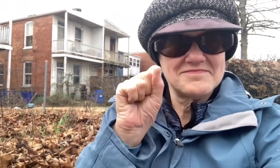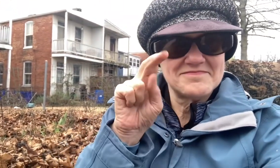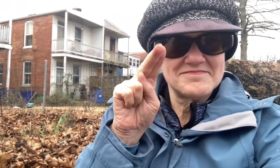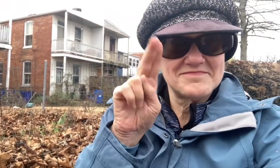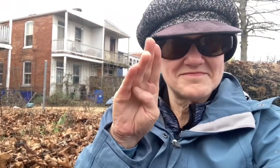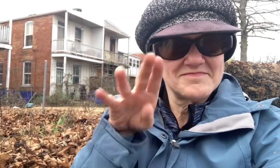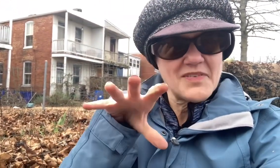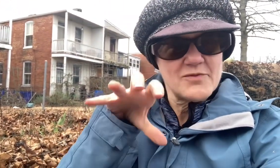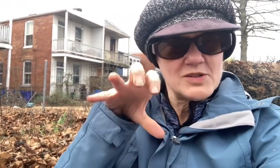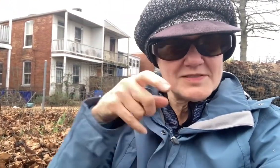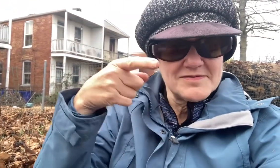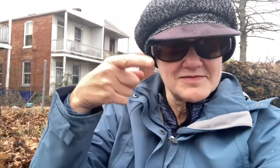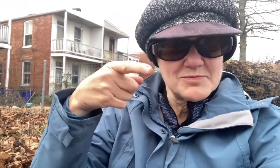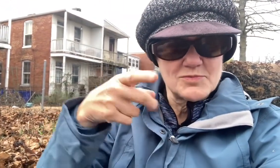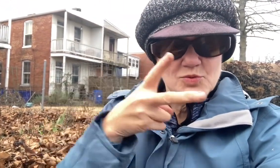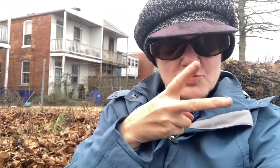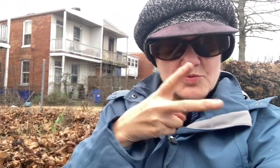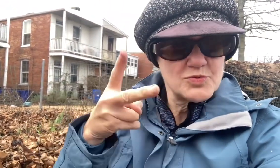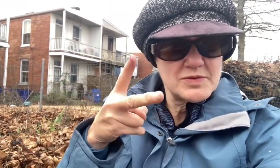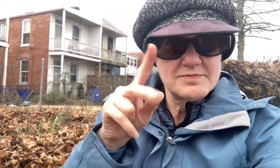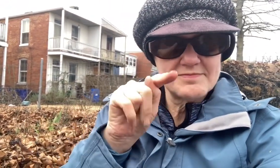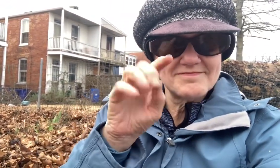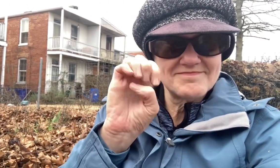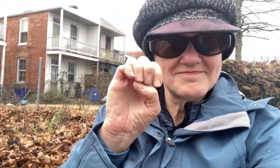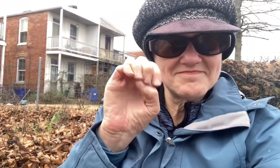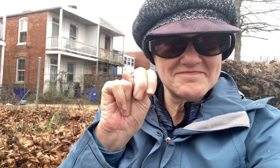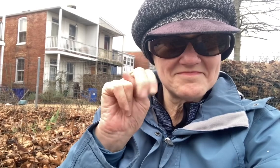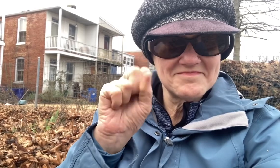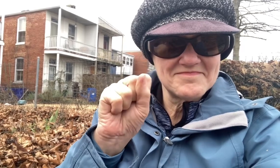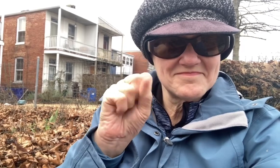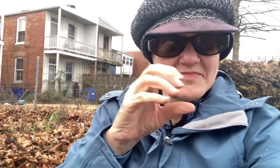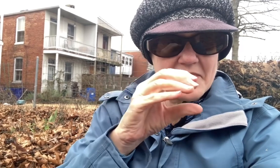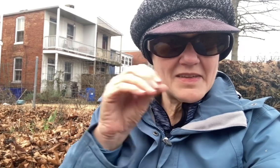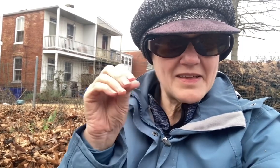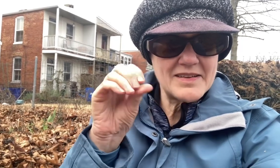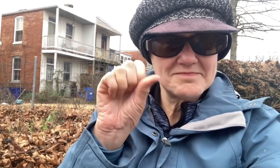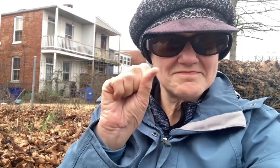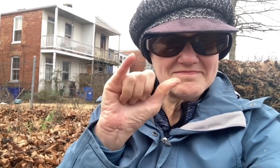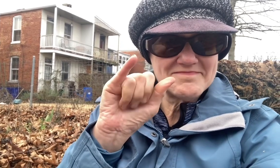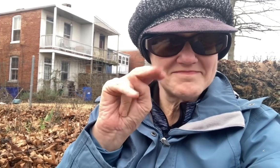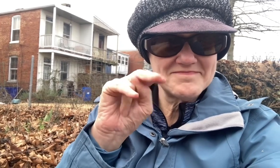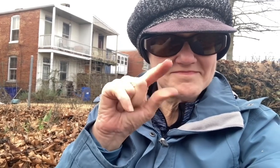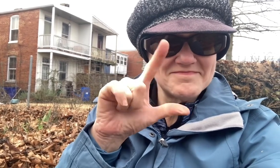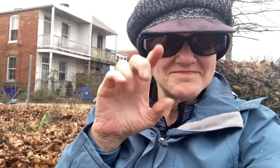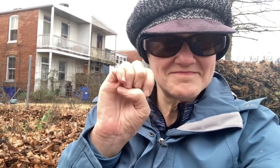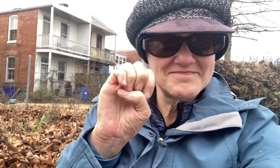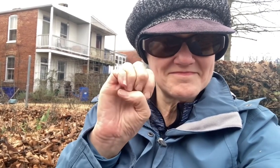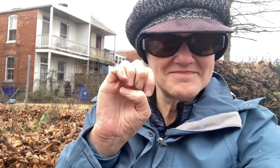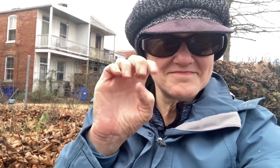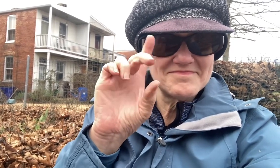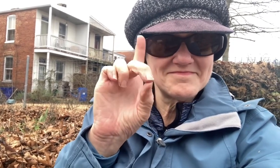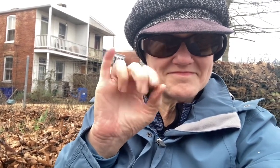These all survived the sub-freezing temperatures for 2 weeks, where it was in the teens and single digits.